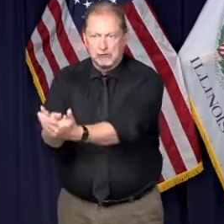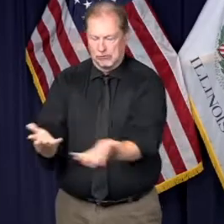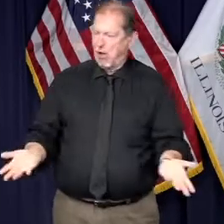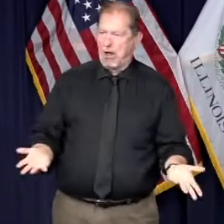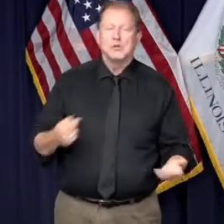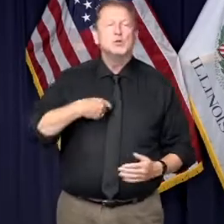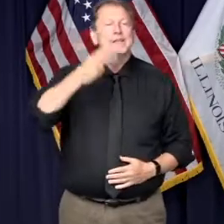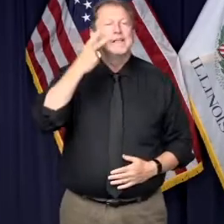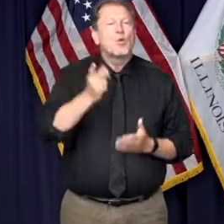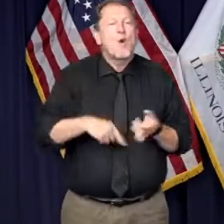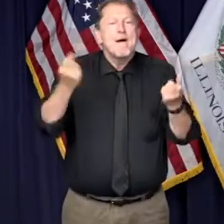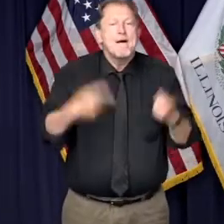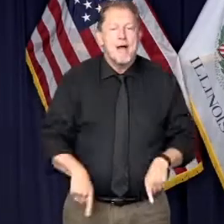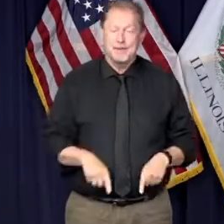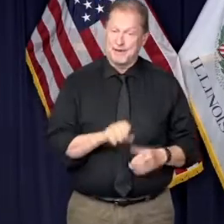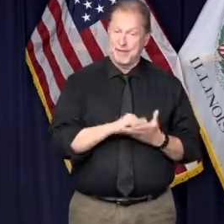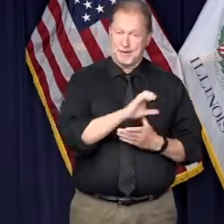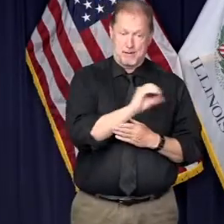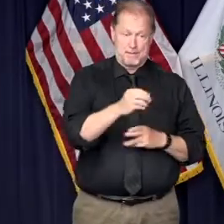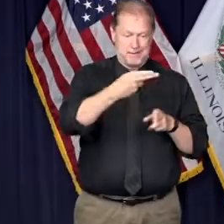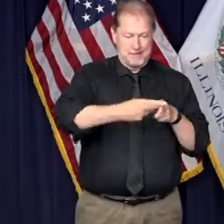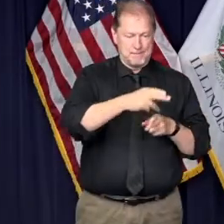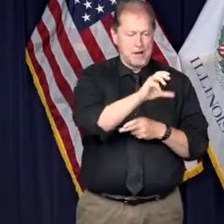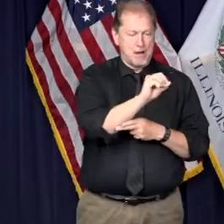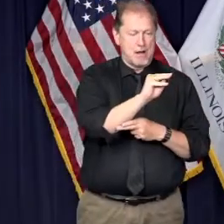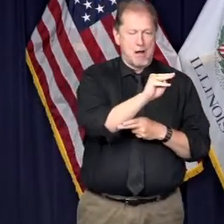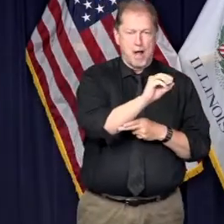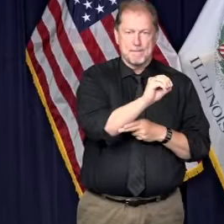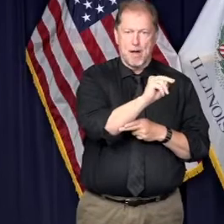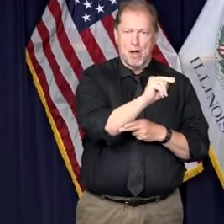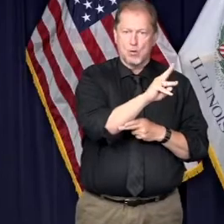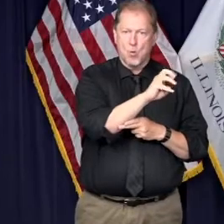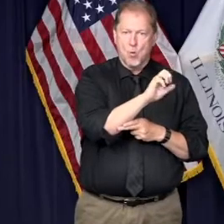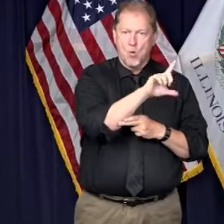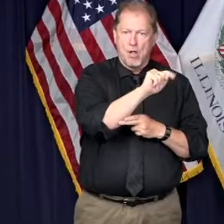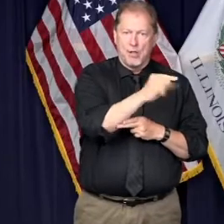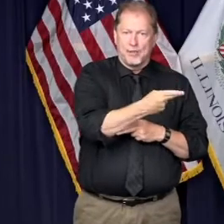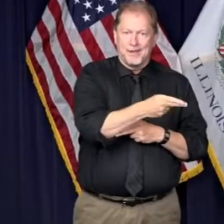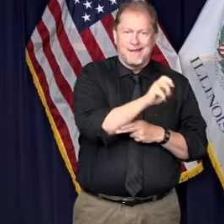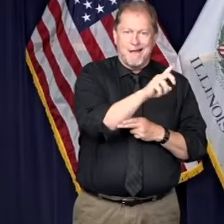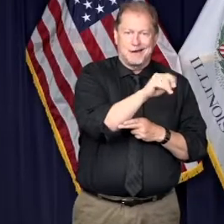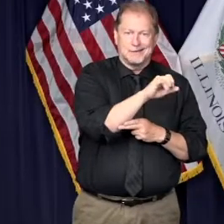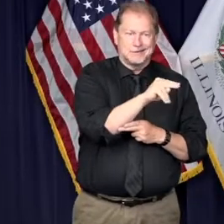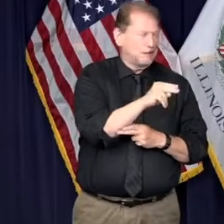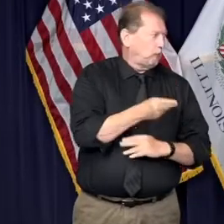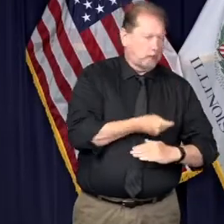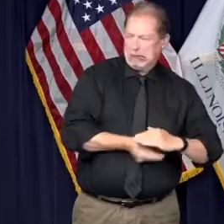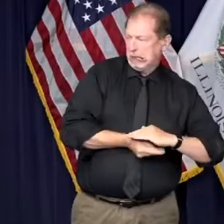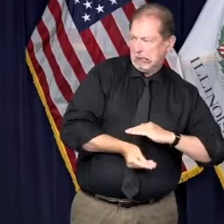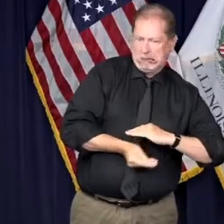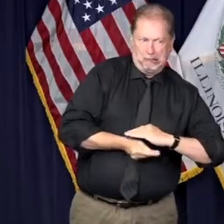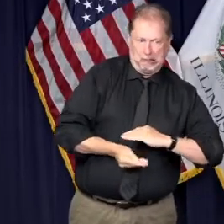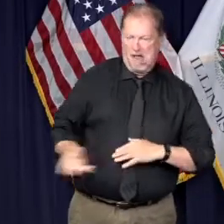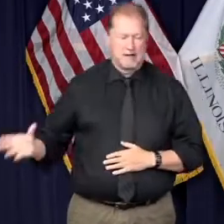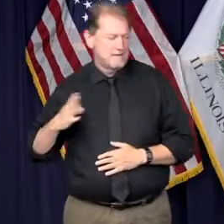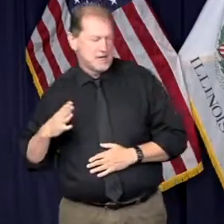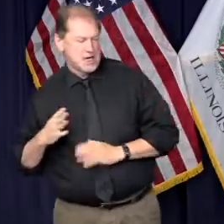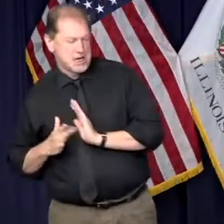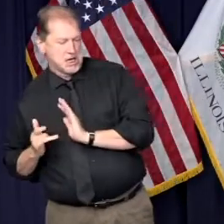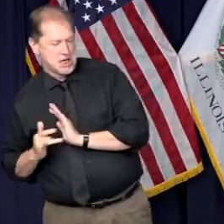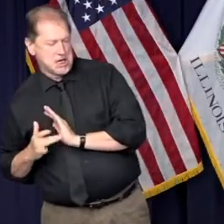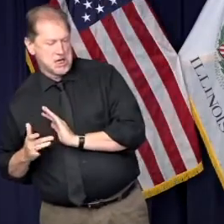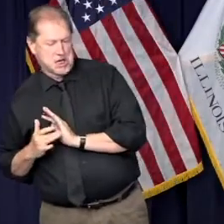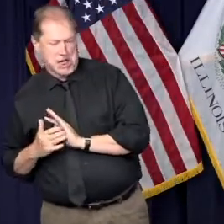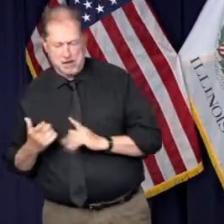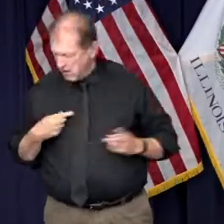did and what anybody that was engaged in it may have done. So those are things that I worry about all the time, and I will pay very close attention.